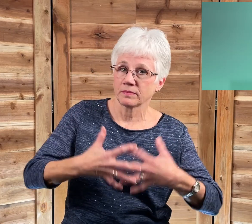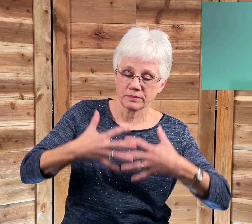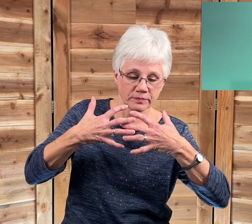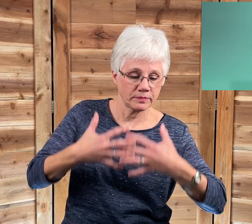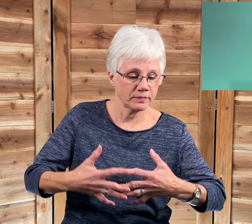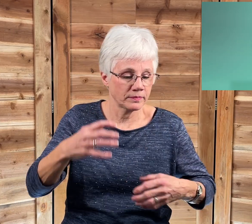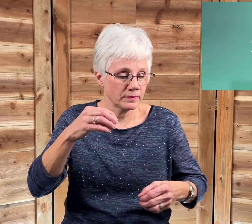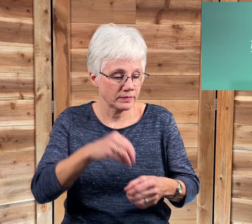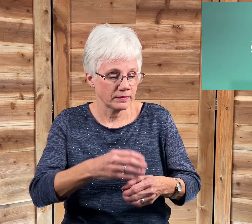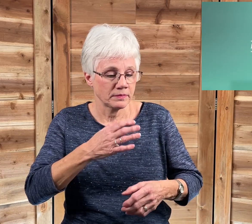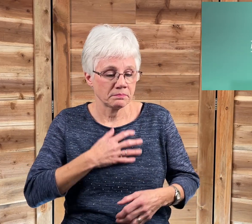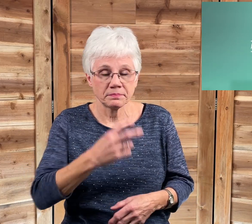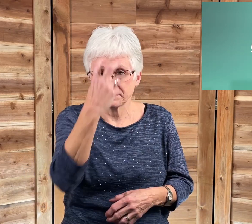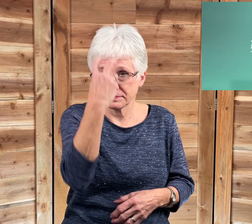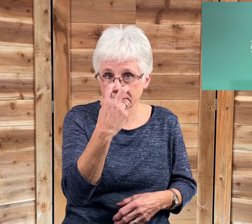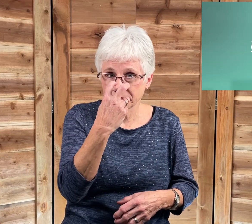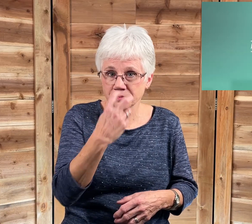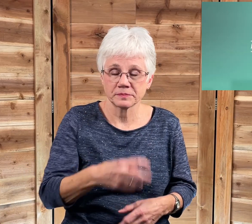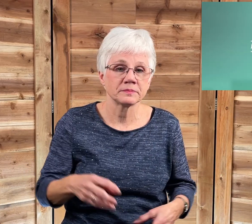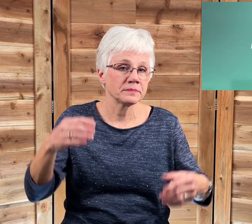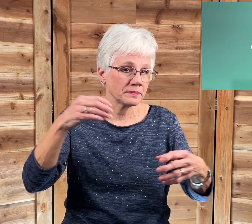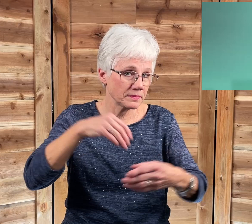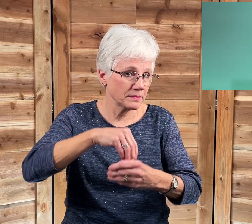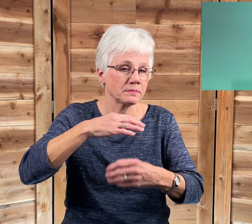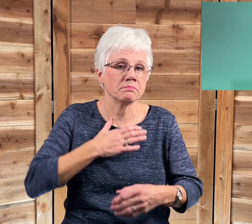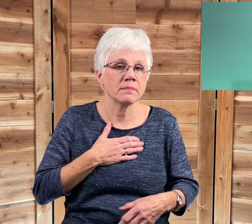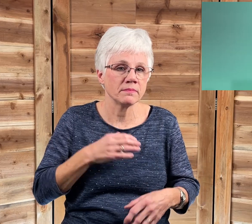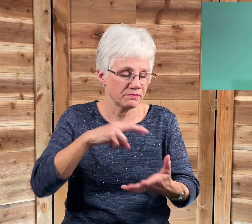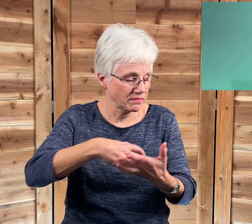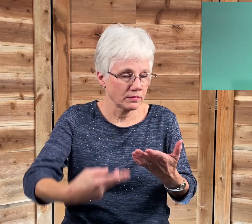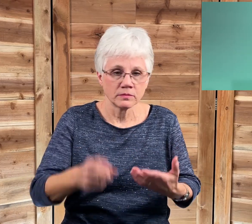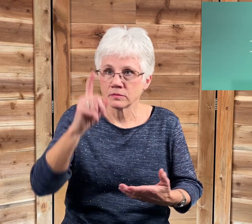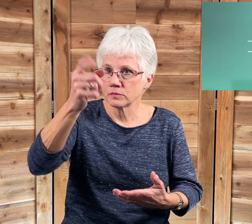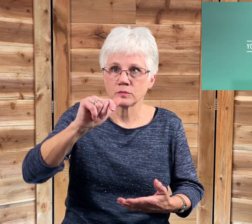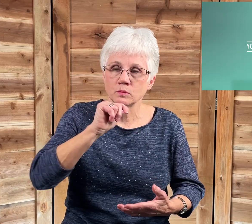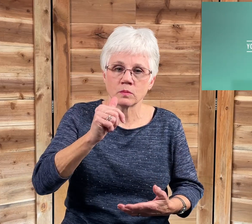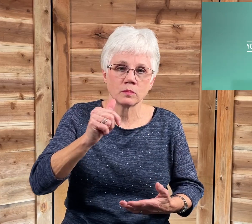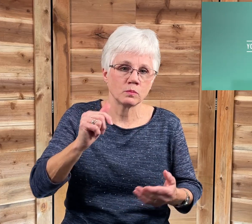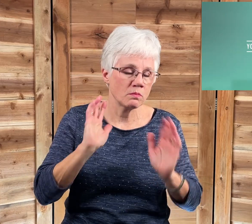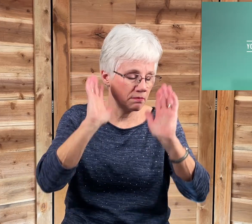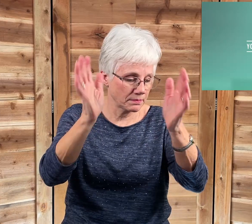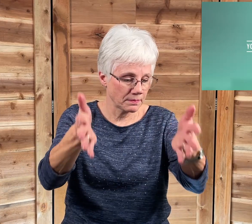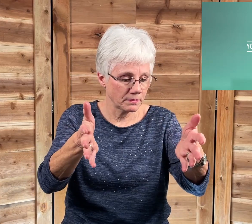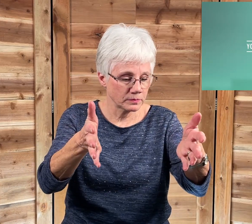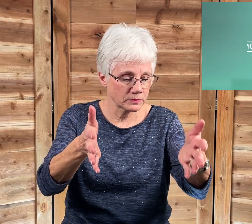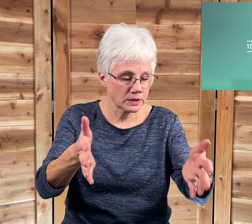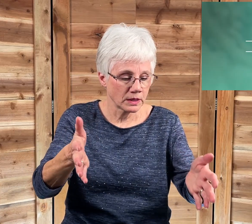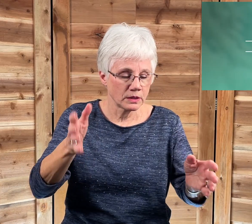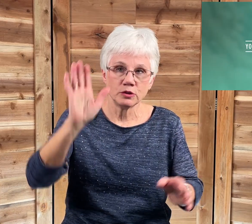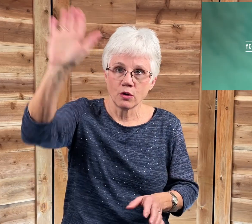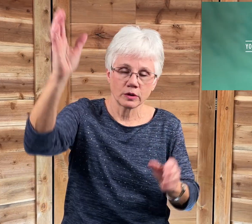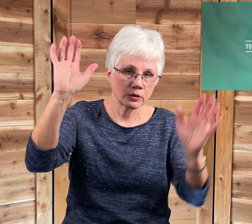In my wrestling and in my doubts, in my failures, you won't walk